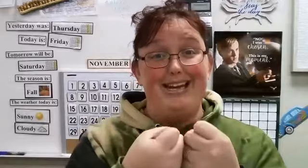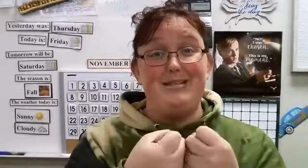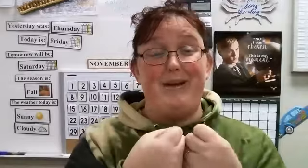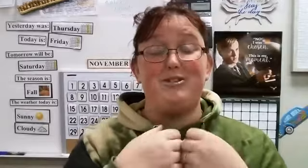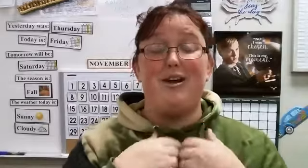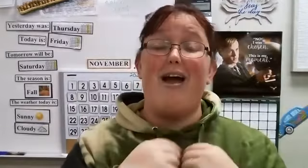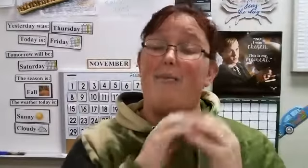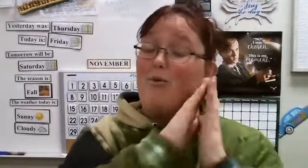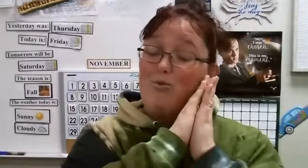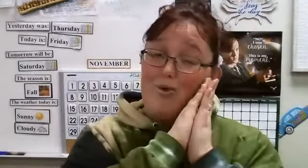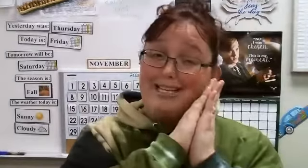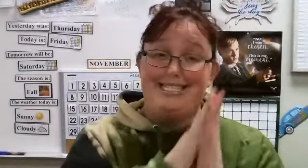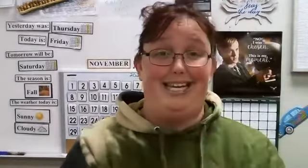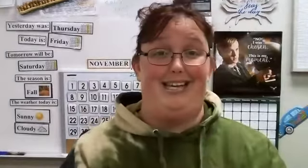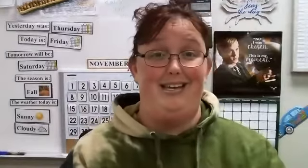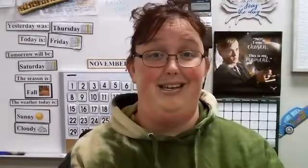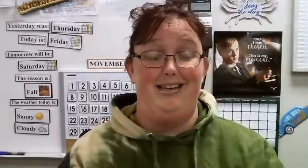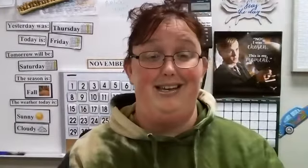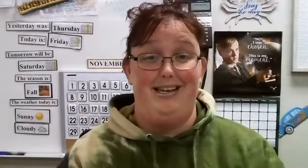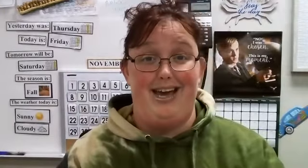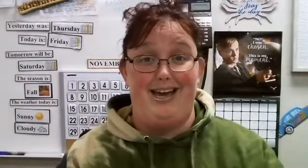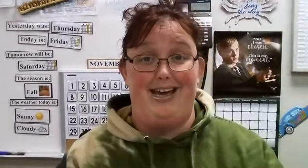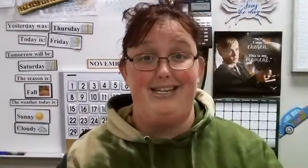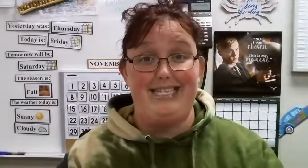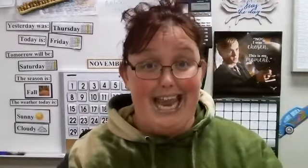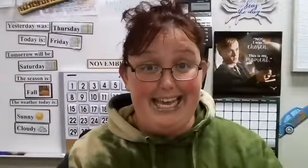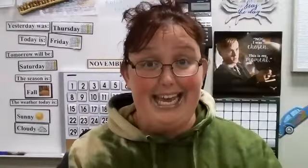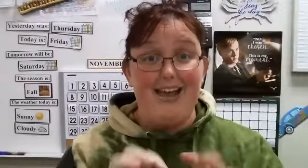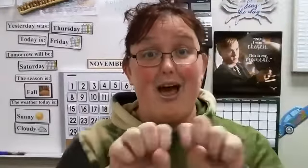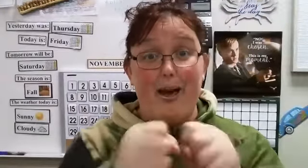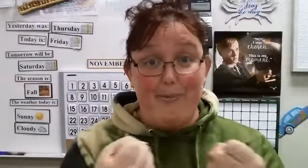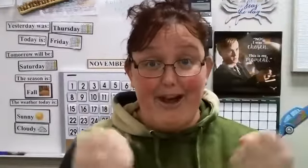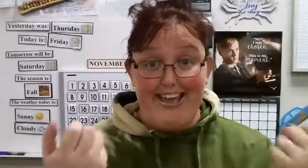need to make sure I'm resting. Yeah, taking a break.